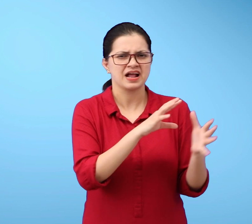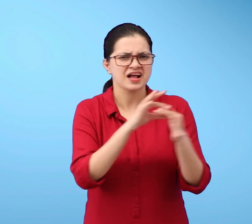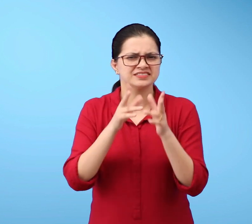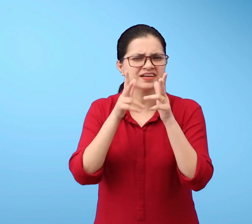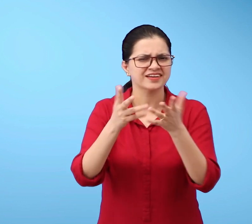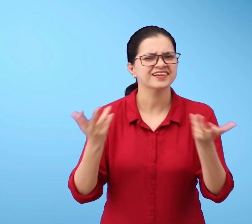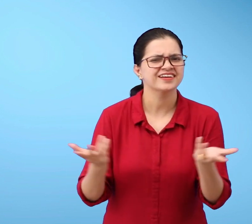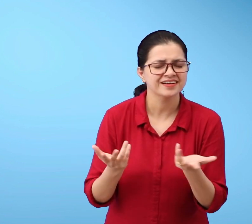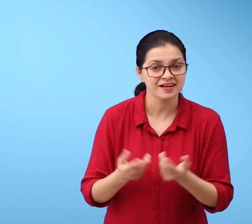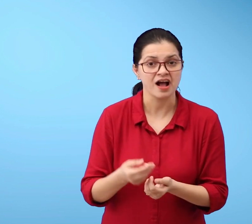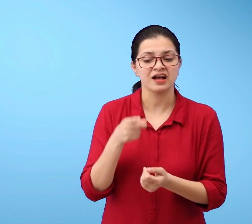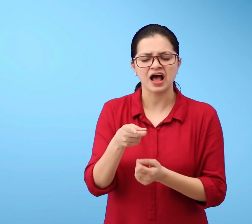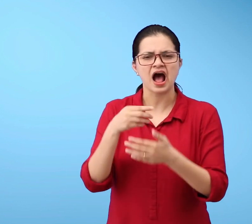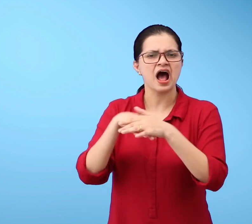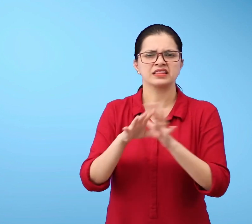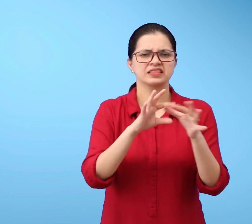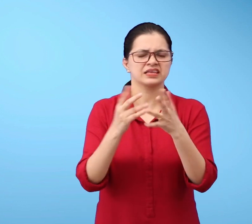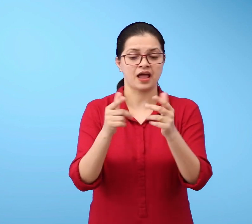They described this as the